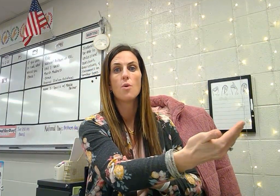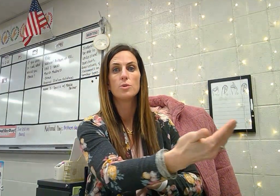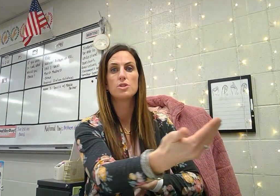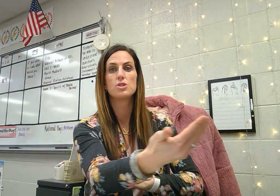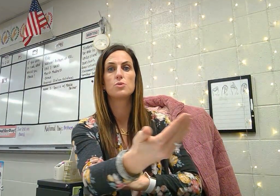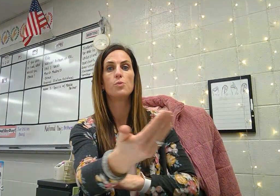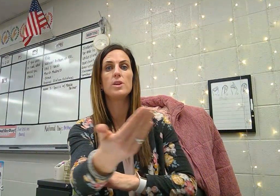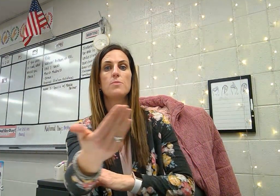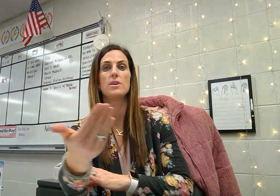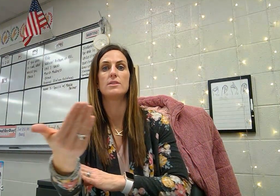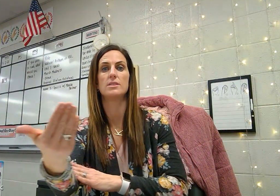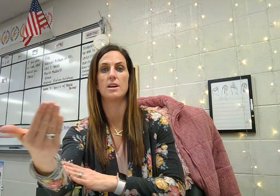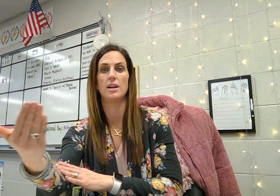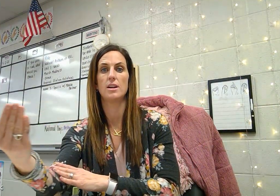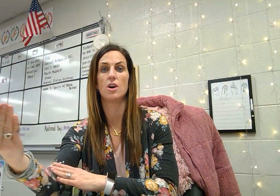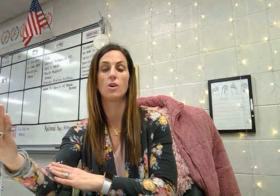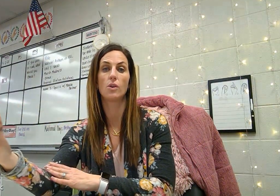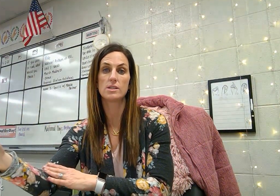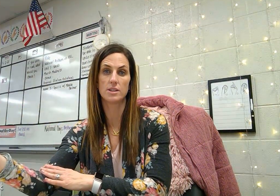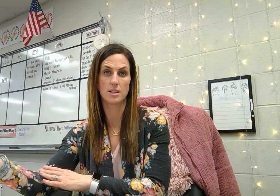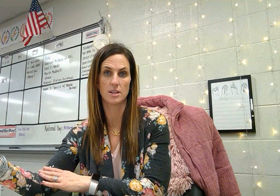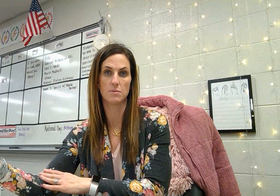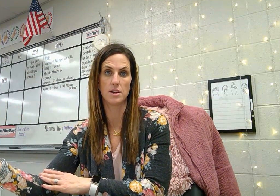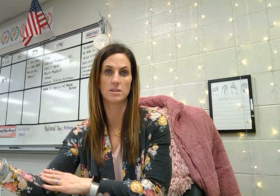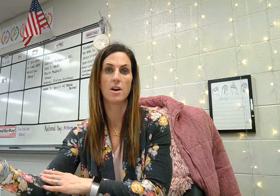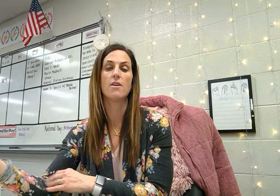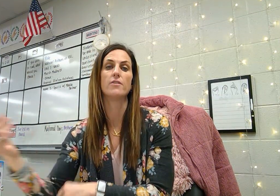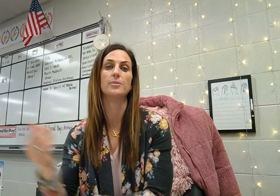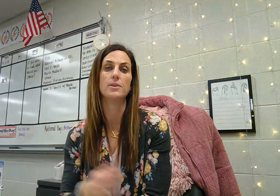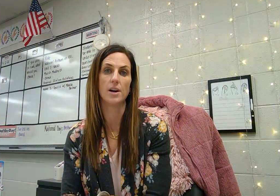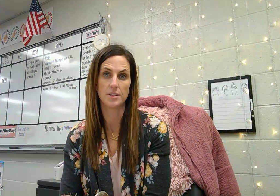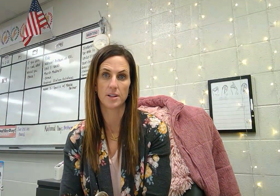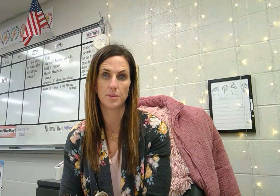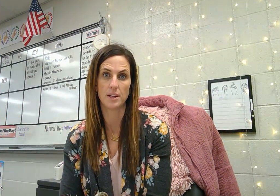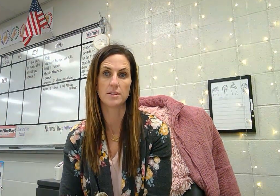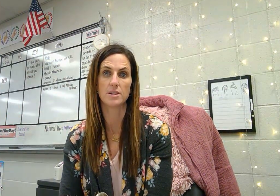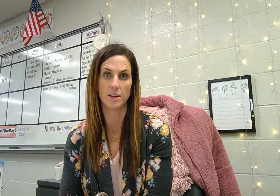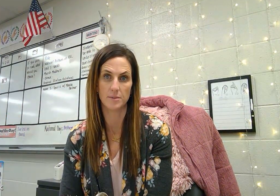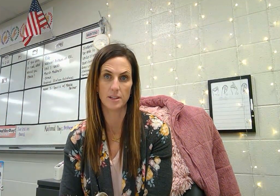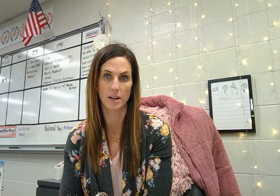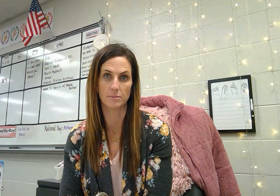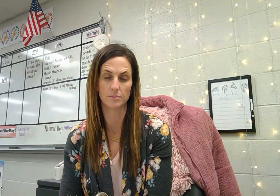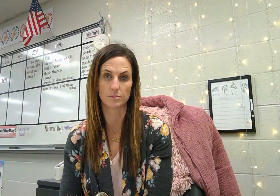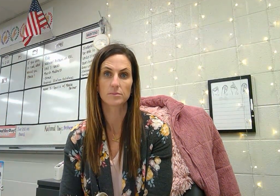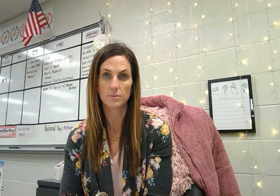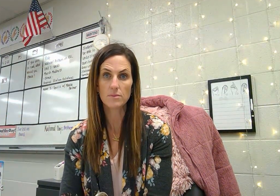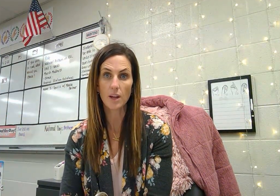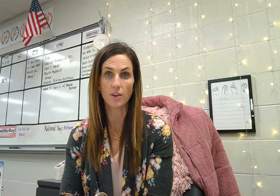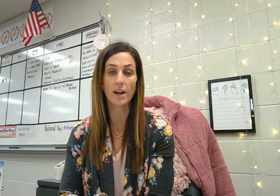We're sweeping the sign across our sign space from non-dominant to dominant side. Okay,